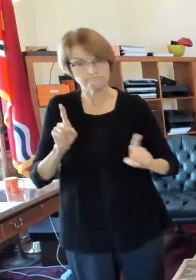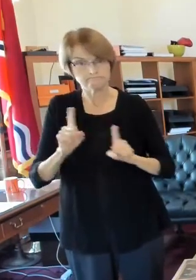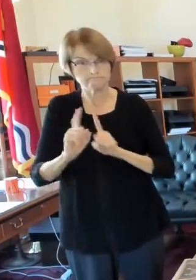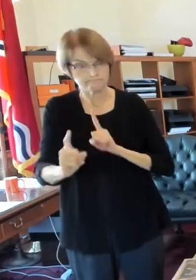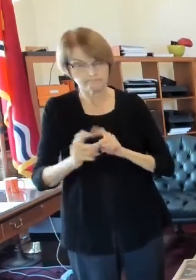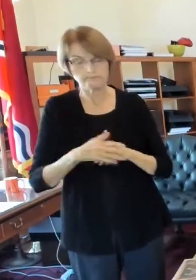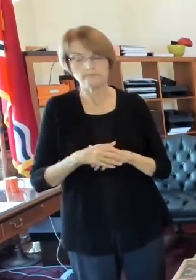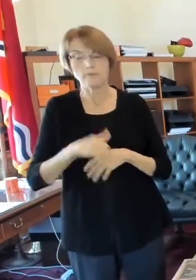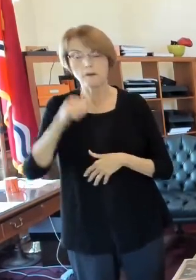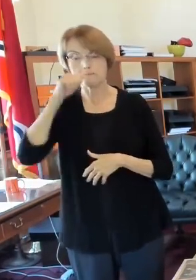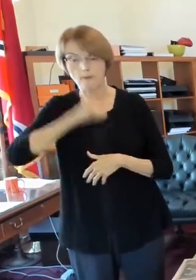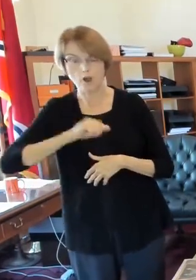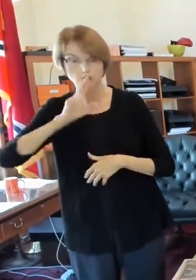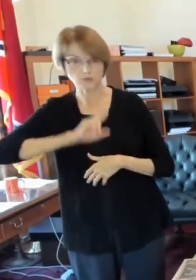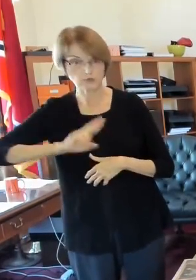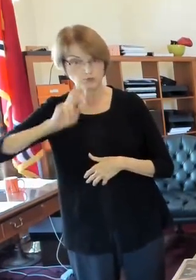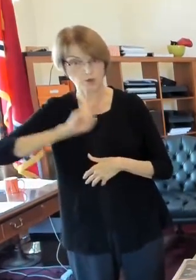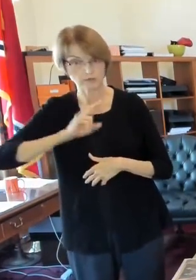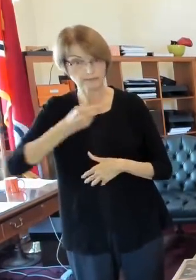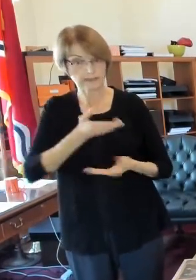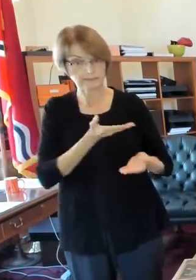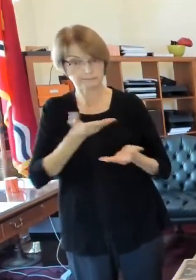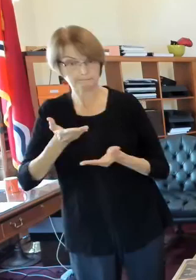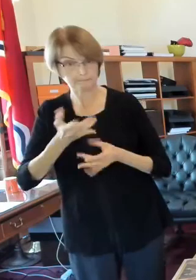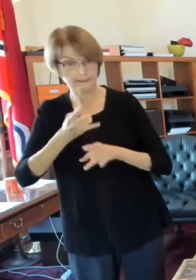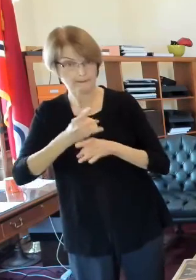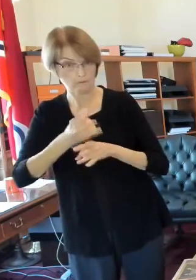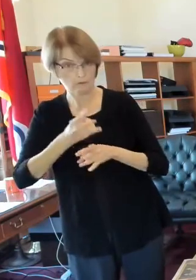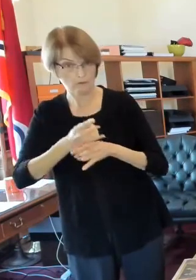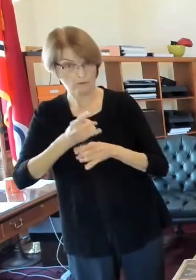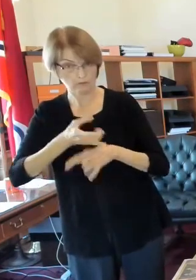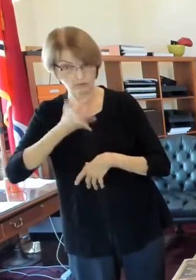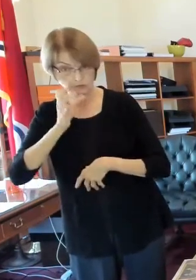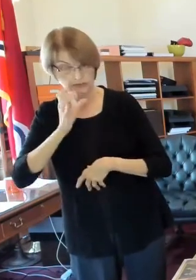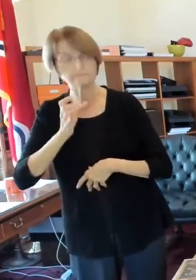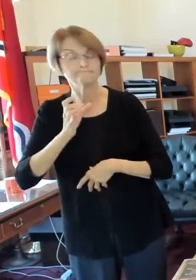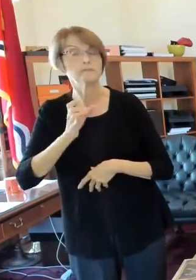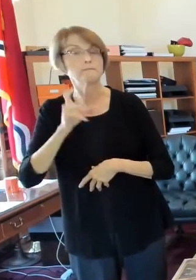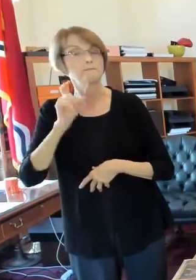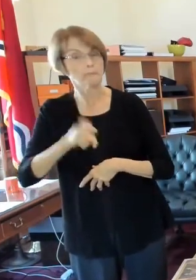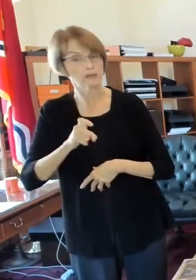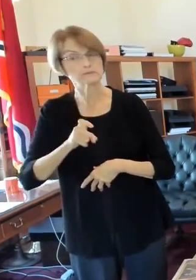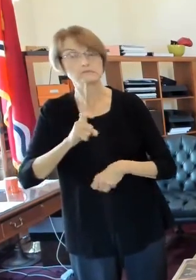Bars and restaurants that serve alcohol have to close at 11 p.m.